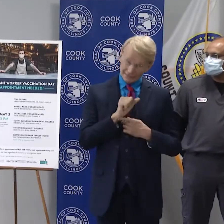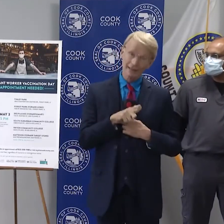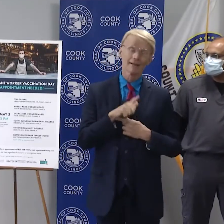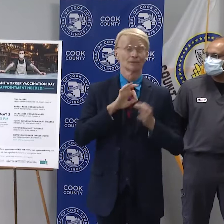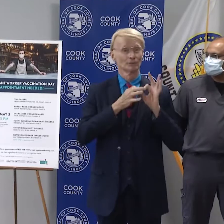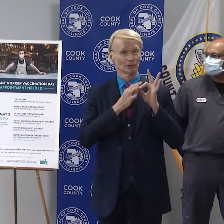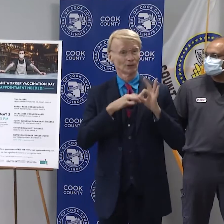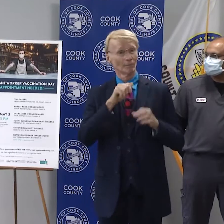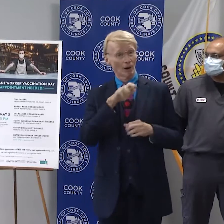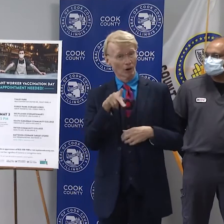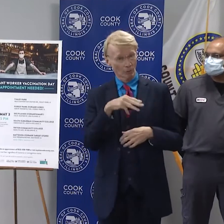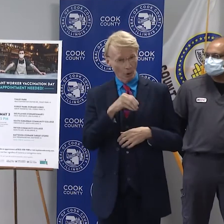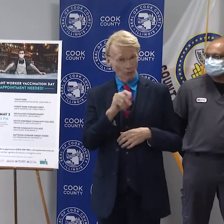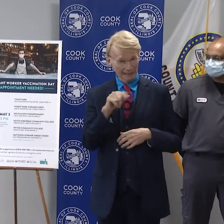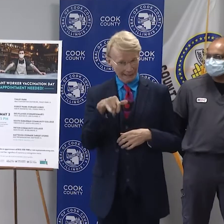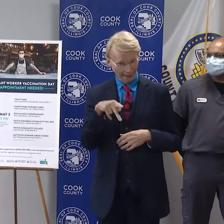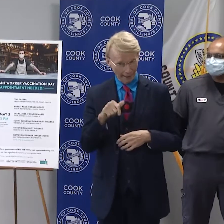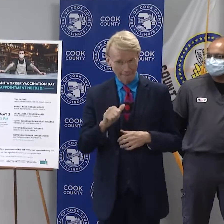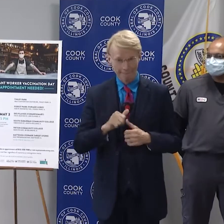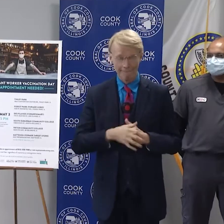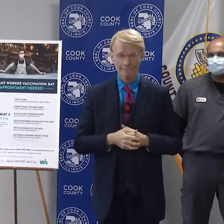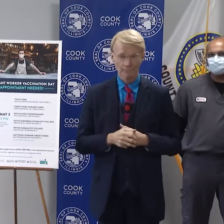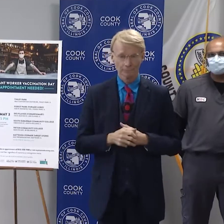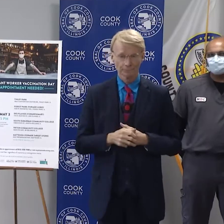sign language interpreter, is Mark Motika.